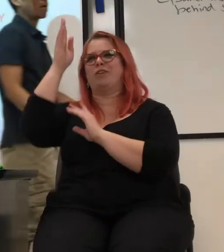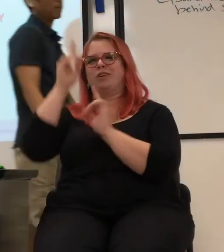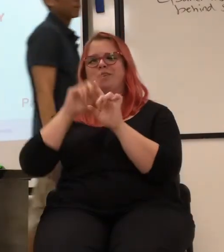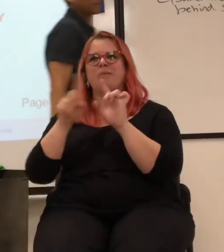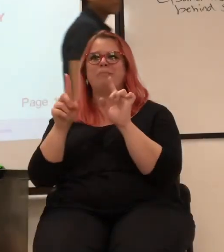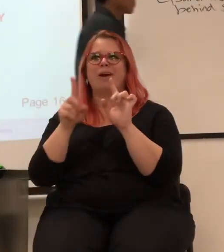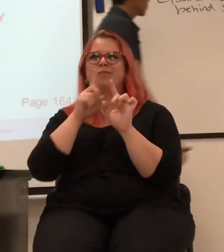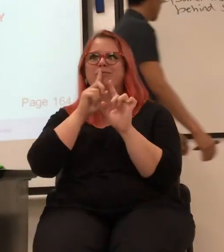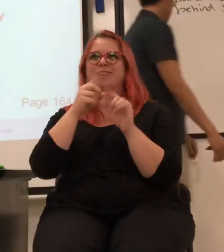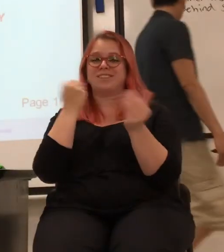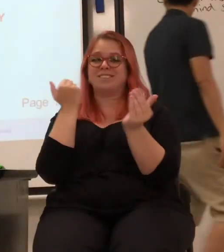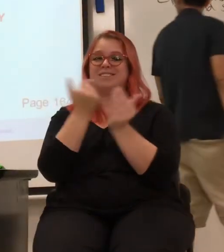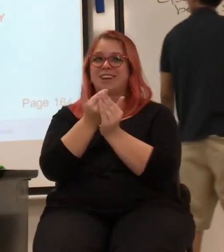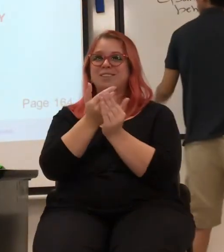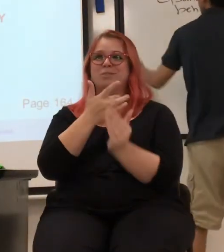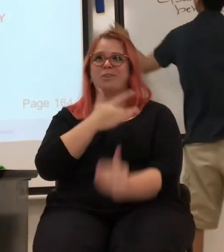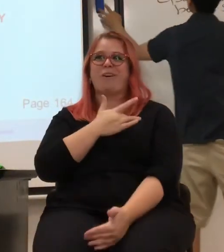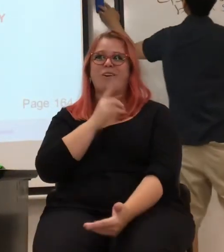right next to the heart.